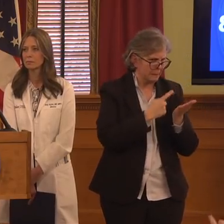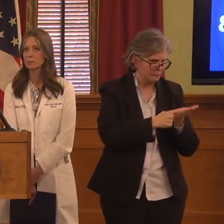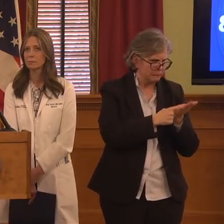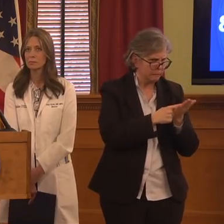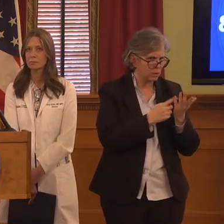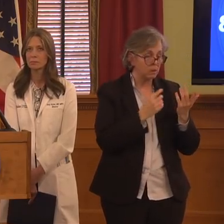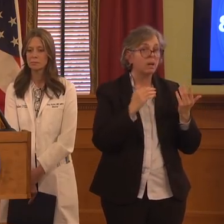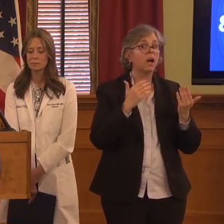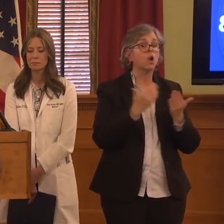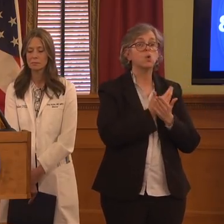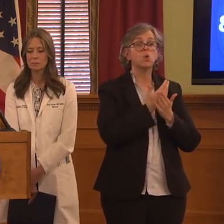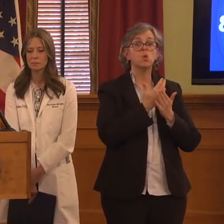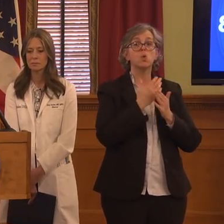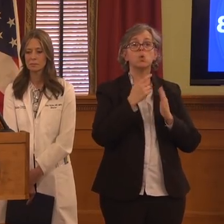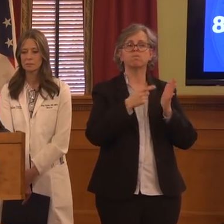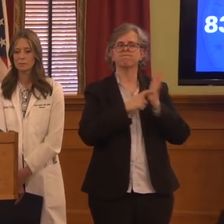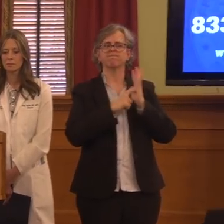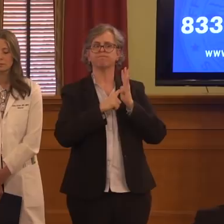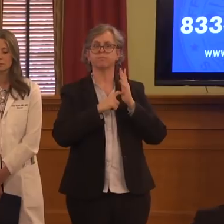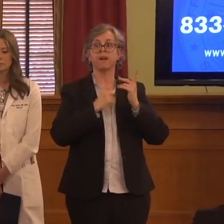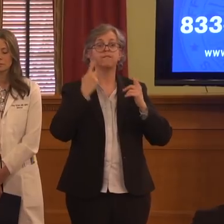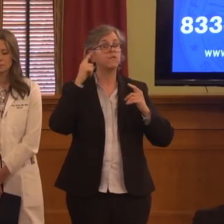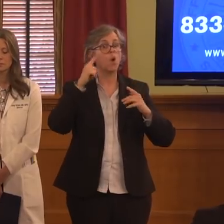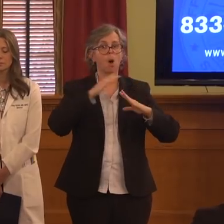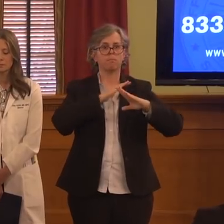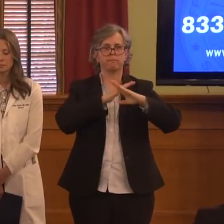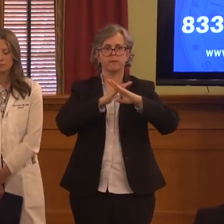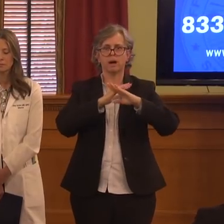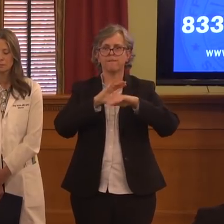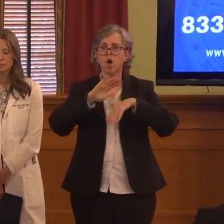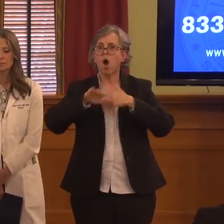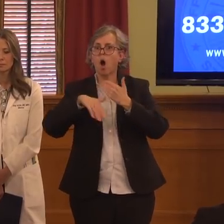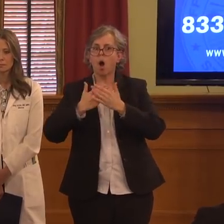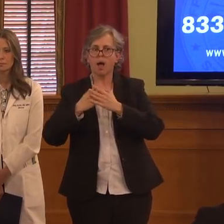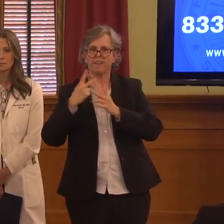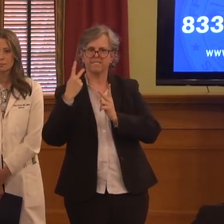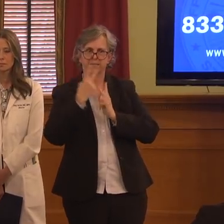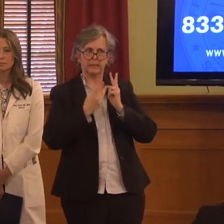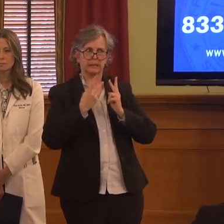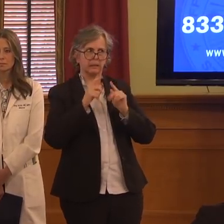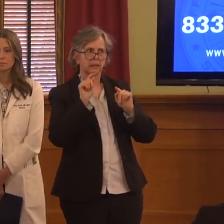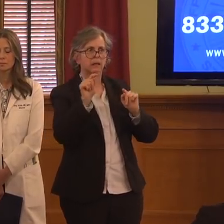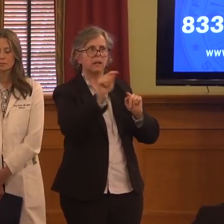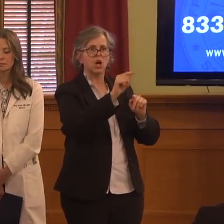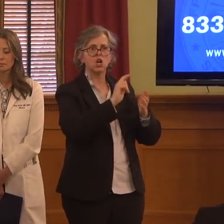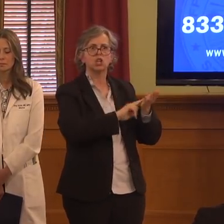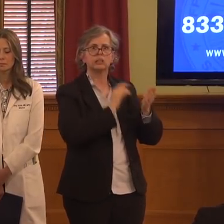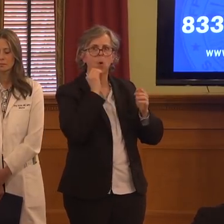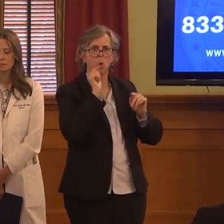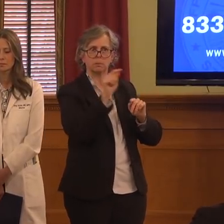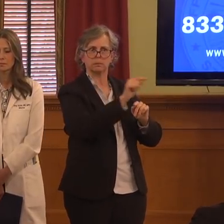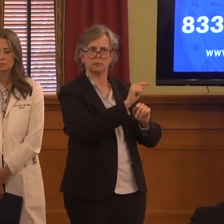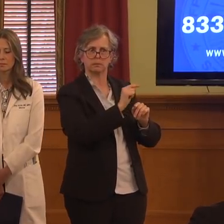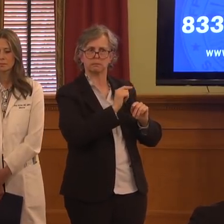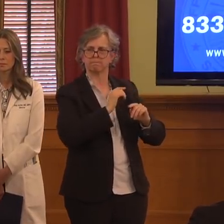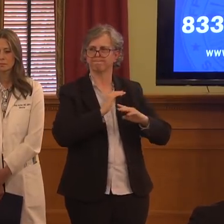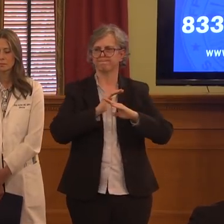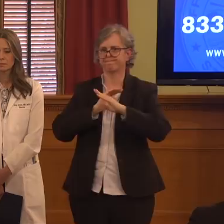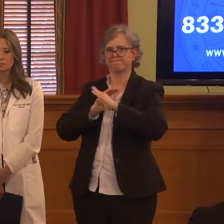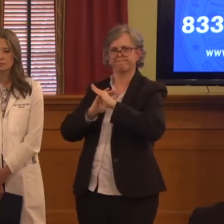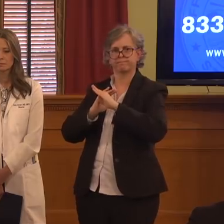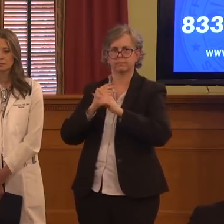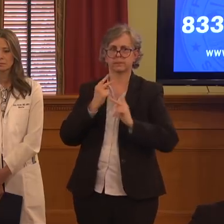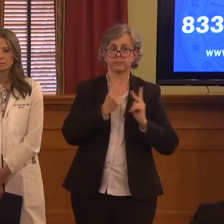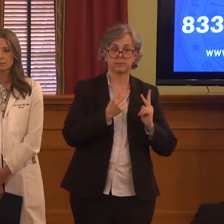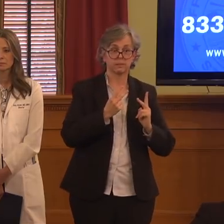will stop visiting at our nursing homes. This is not something that we want to